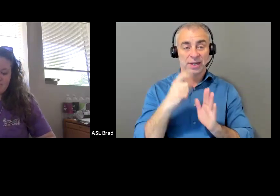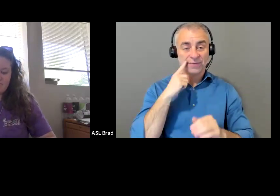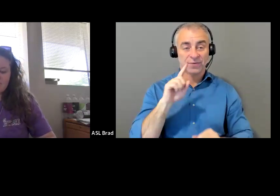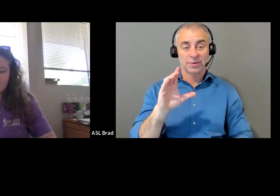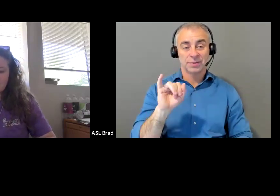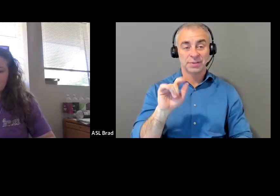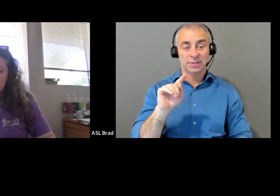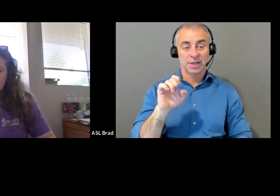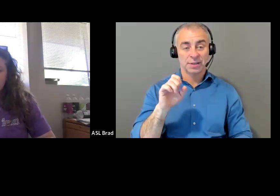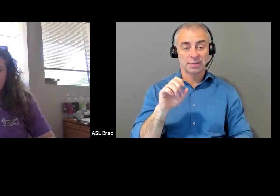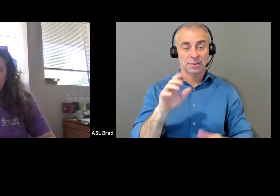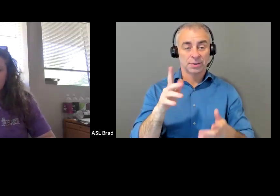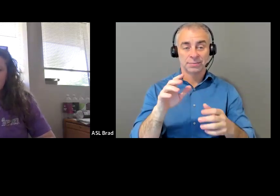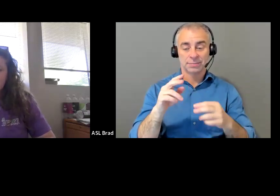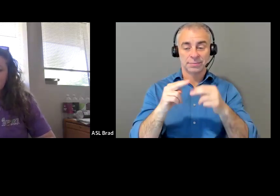visits?